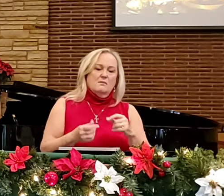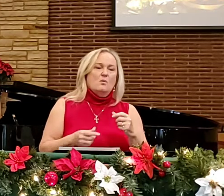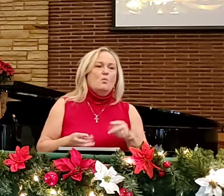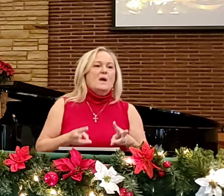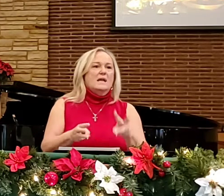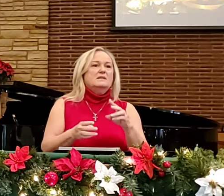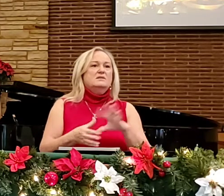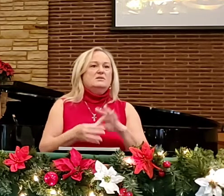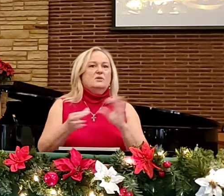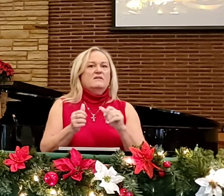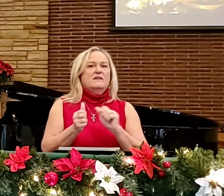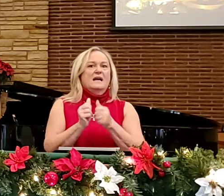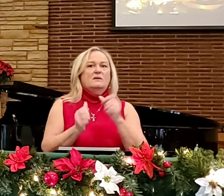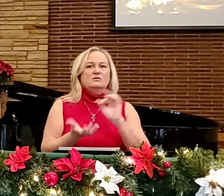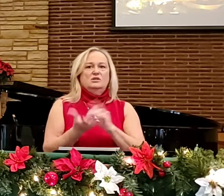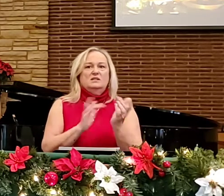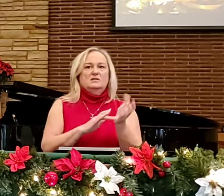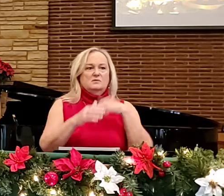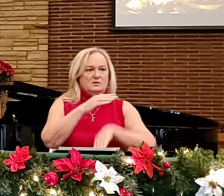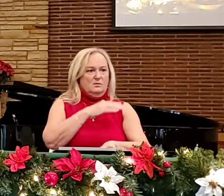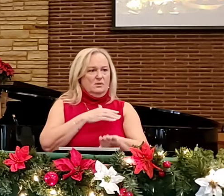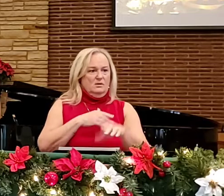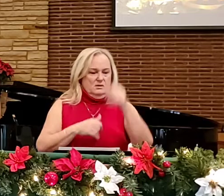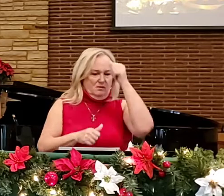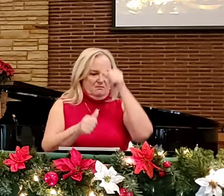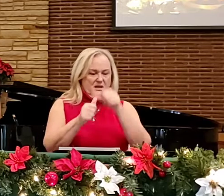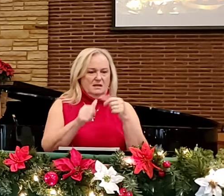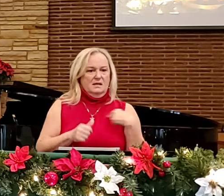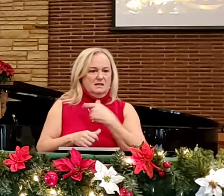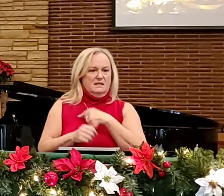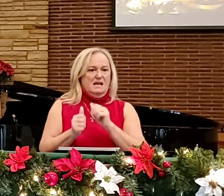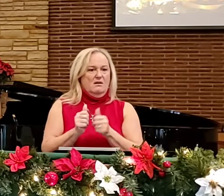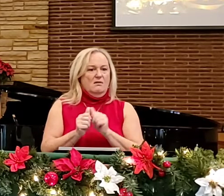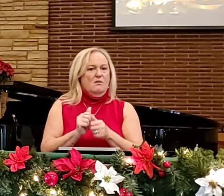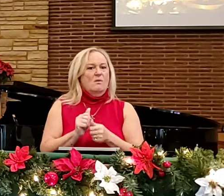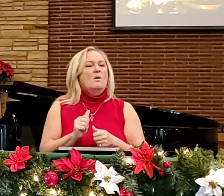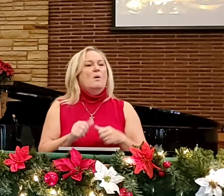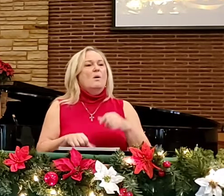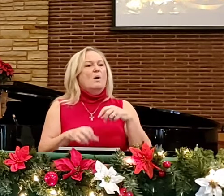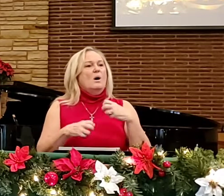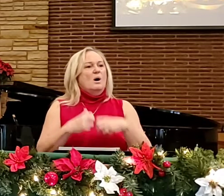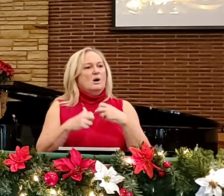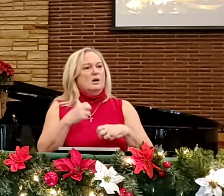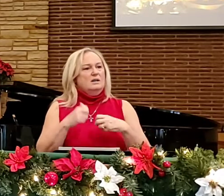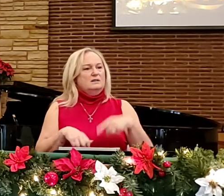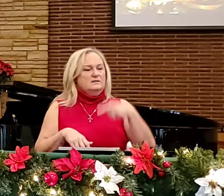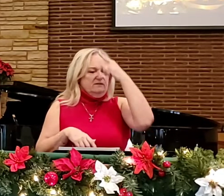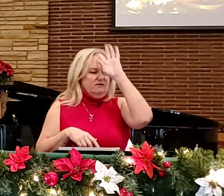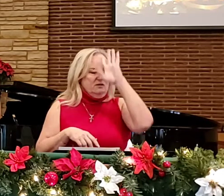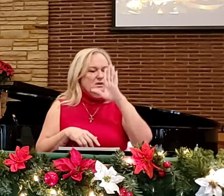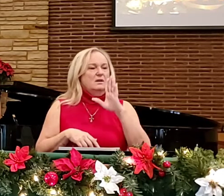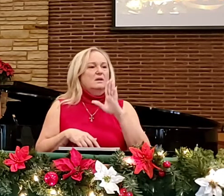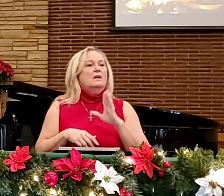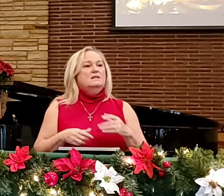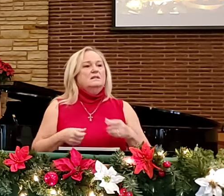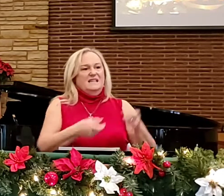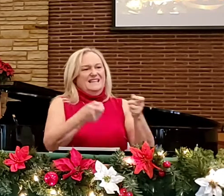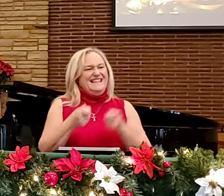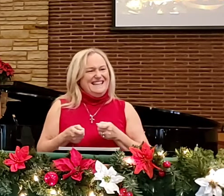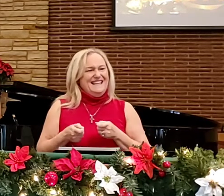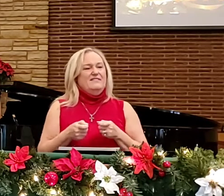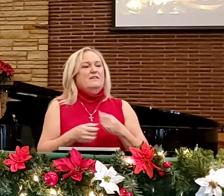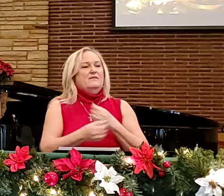how Jesus was born reminds us how difficult it is for God to give the gift of love.